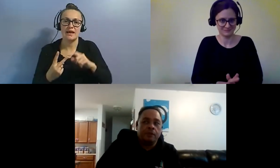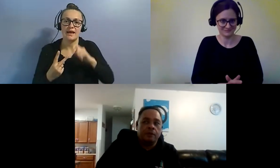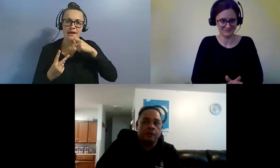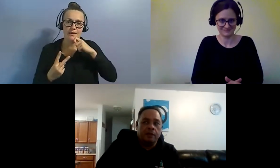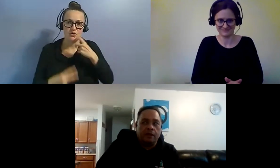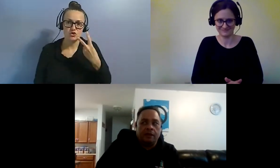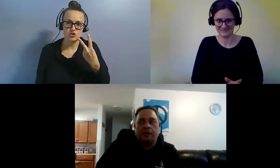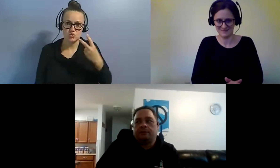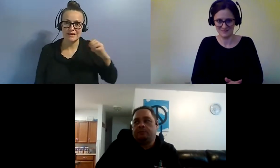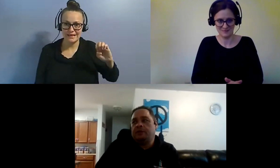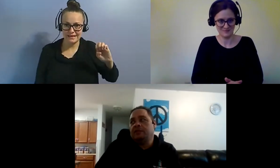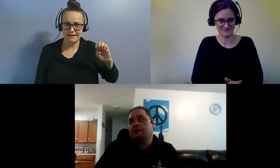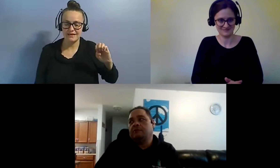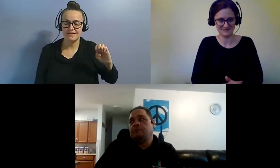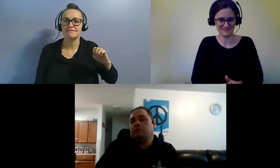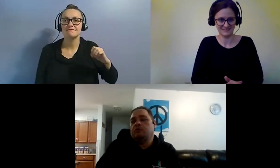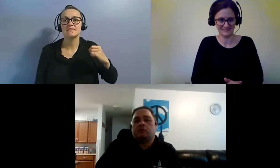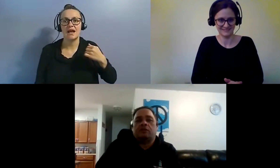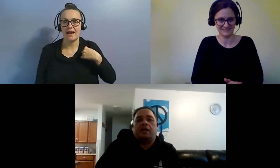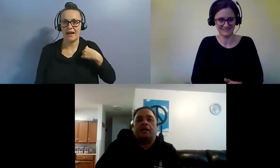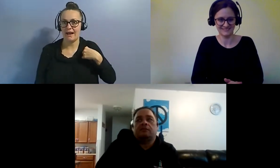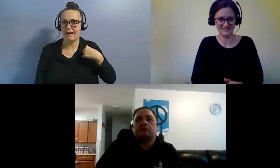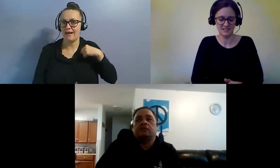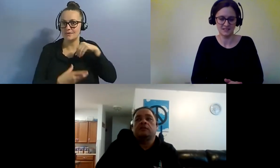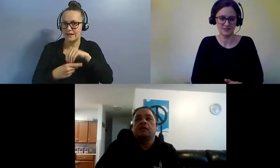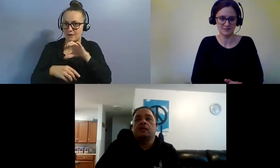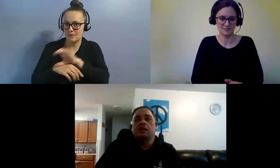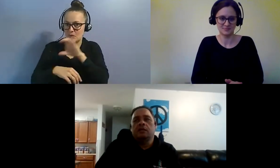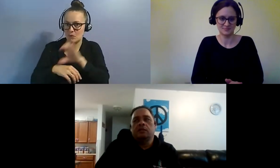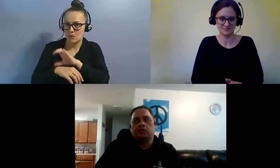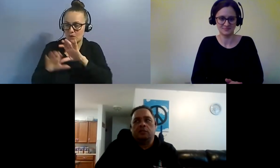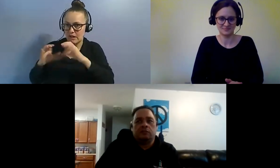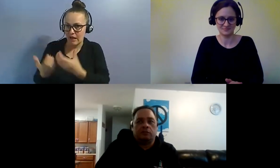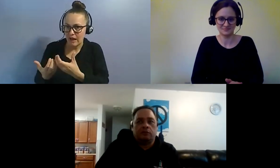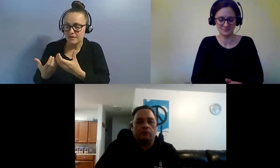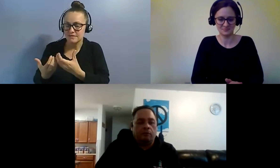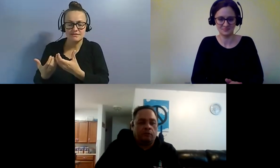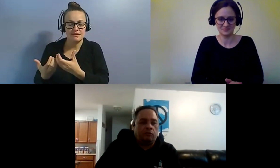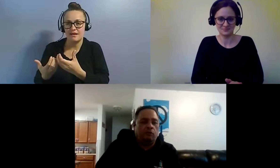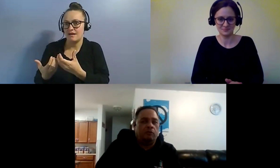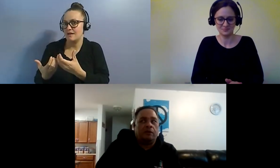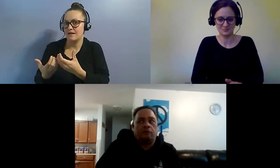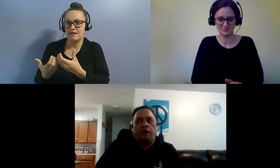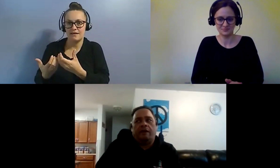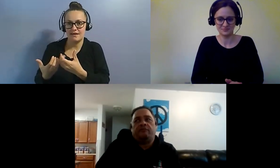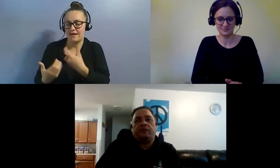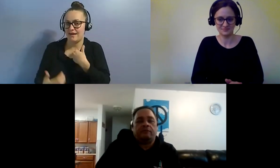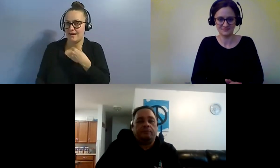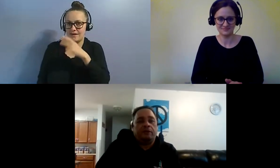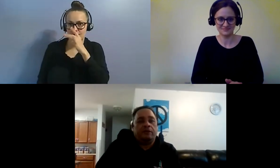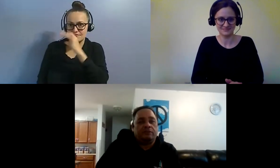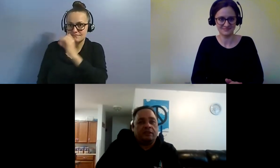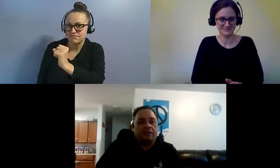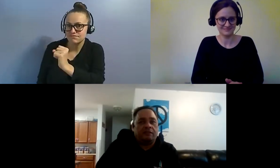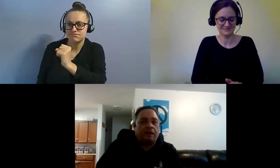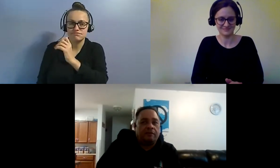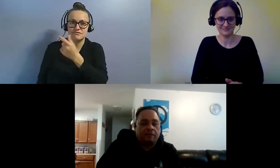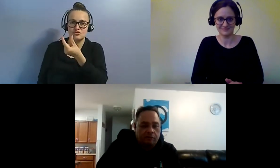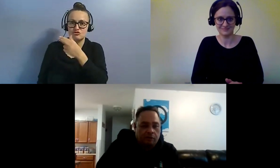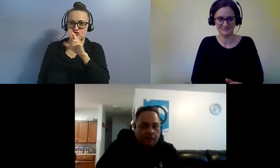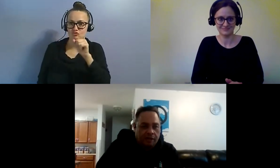um, and I'd be in the computer class just doing graphics because at